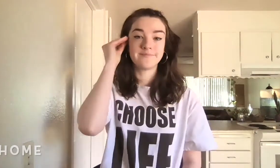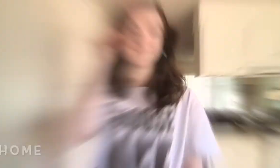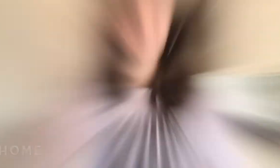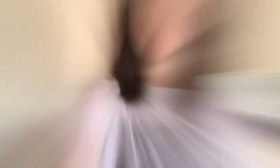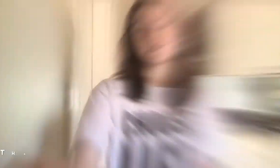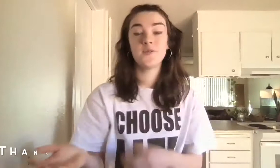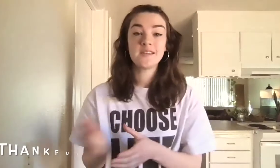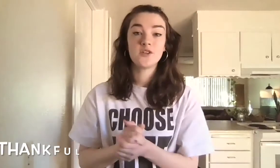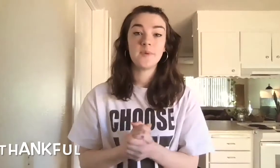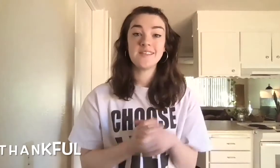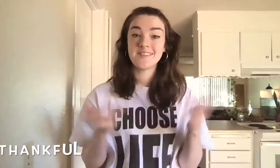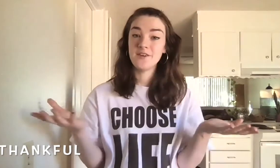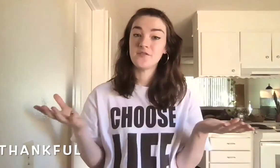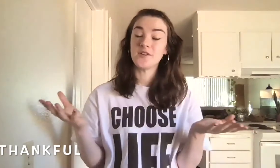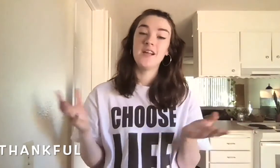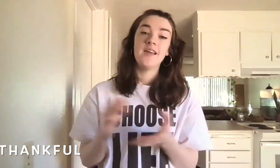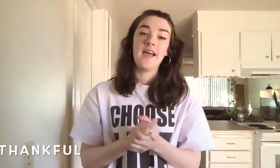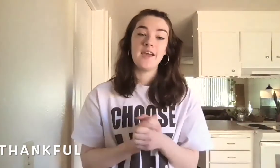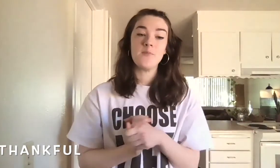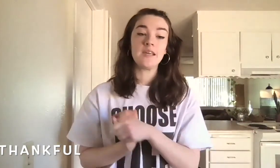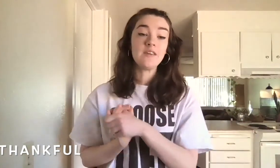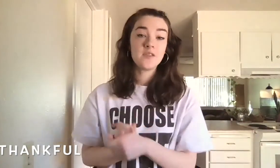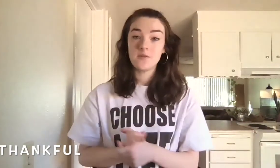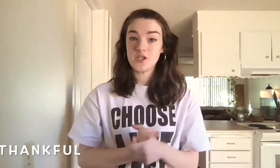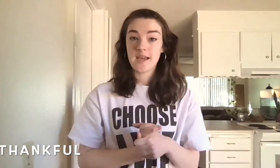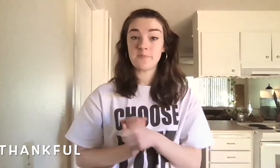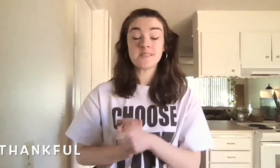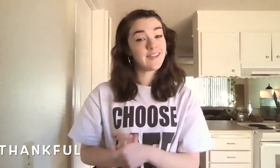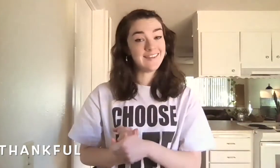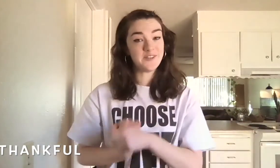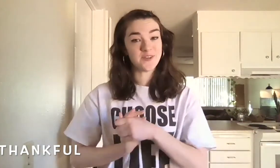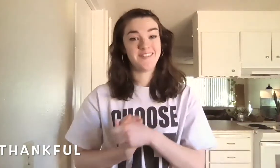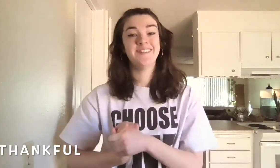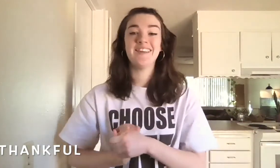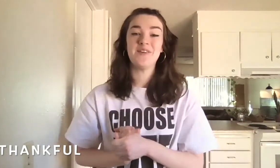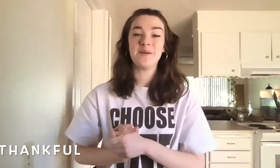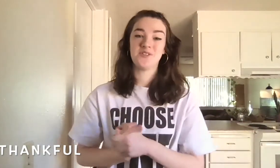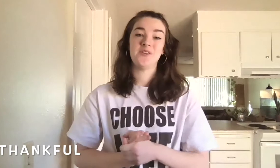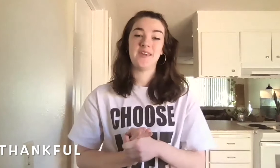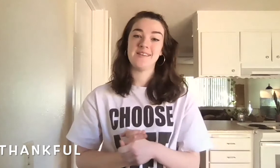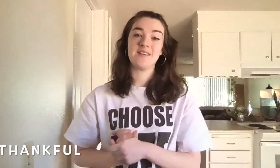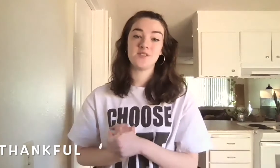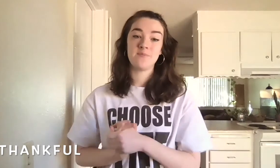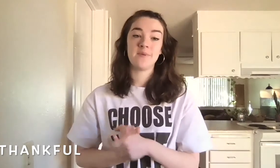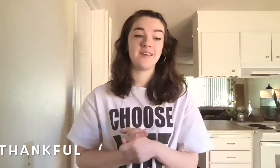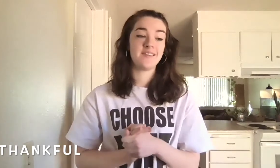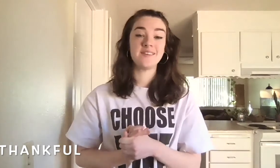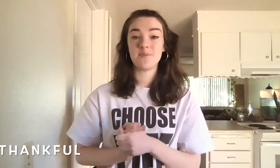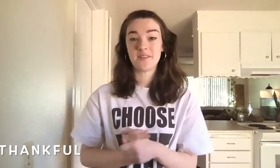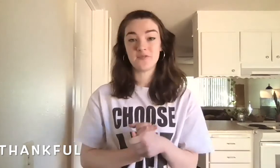Home. So next up is thankful. Even though this year has been slightly interesting, I'm sure you guys have some things to be thankful